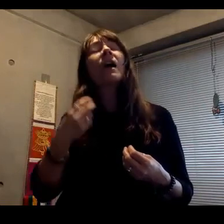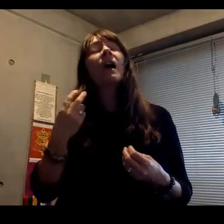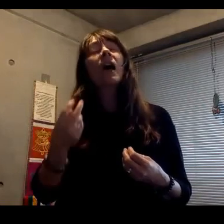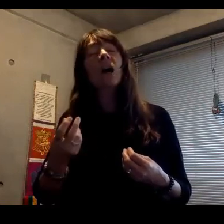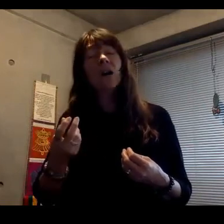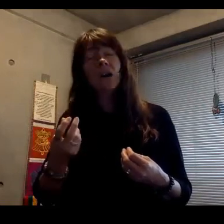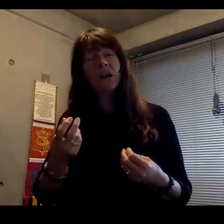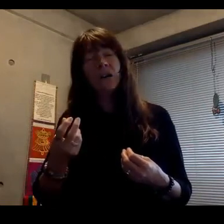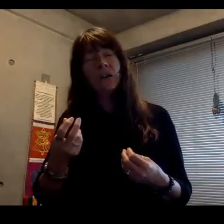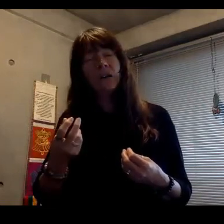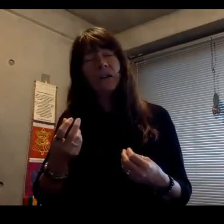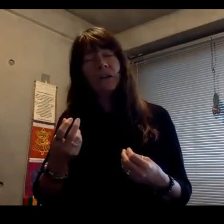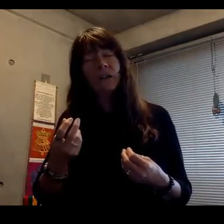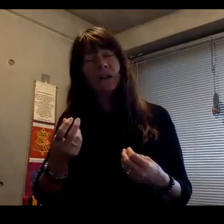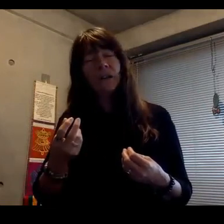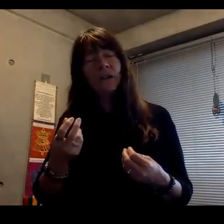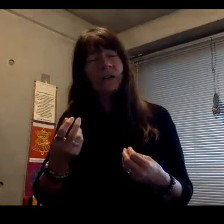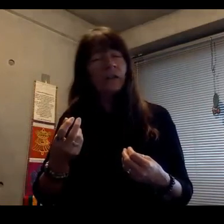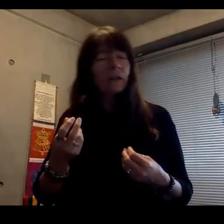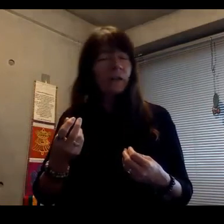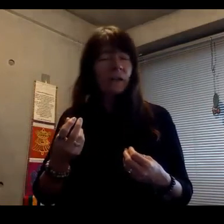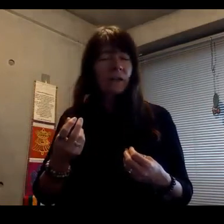exchange are.